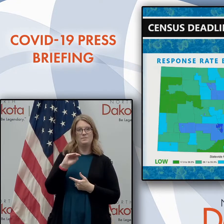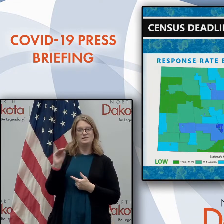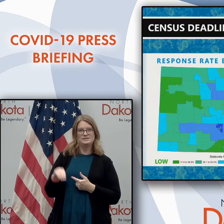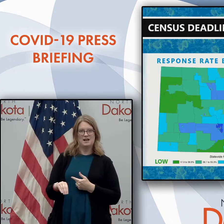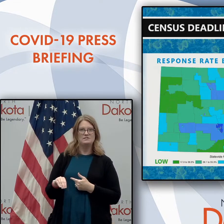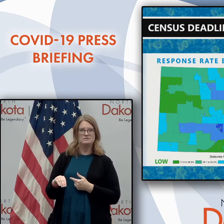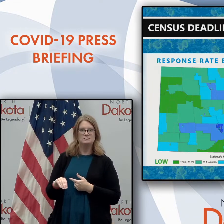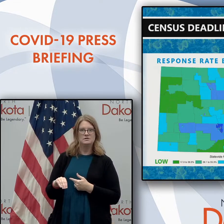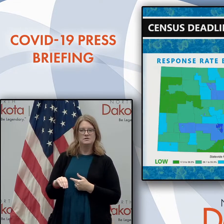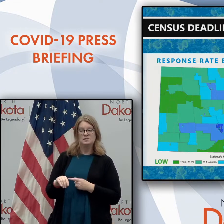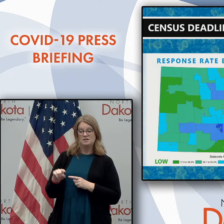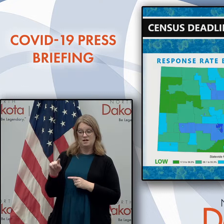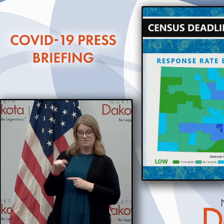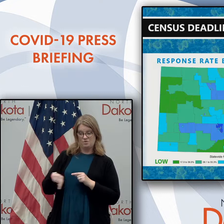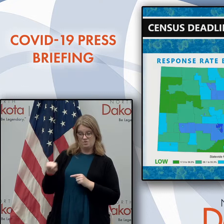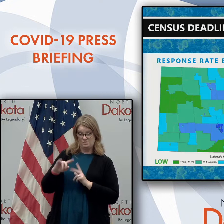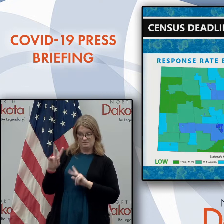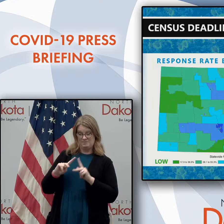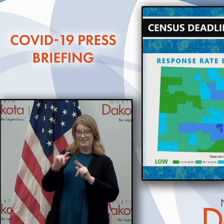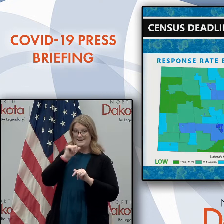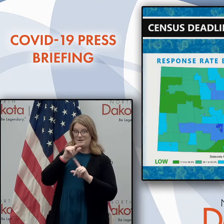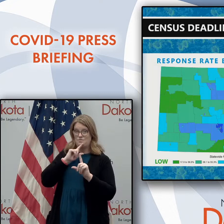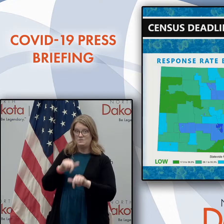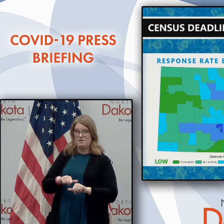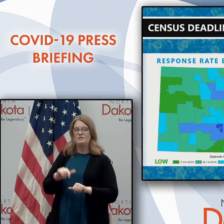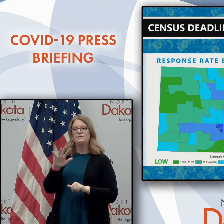households have had someone physically visit them.